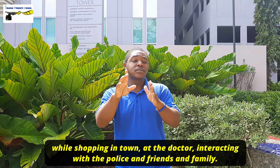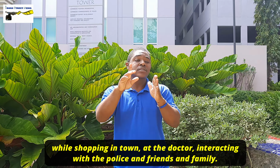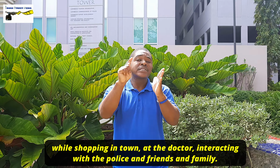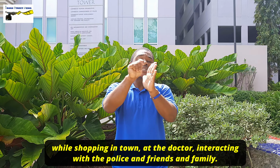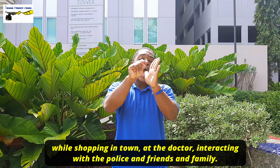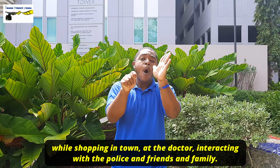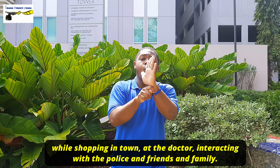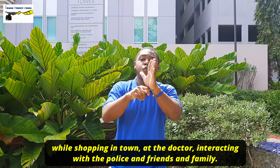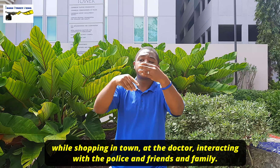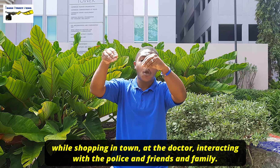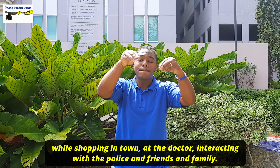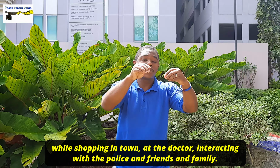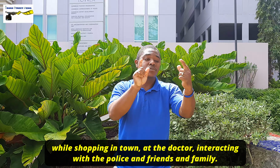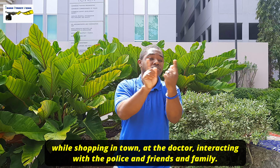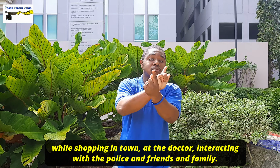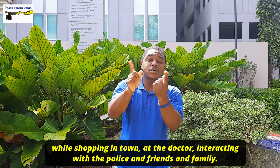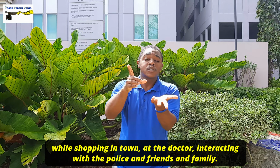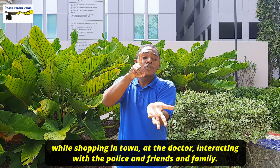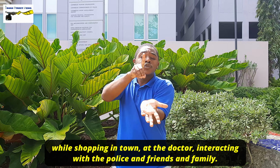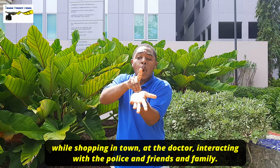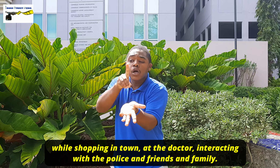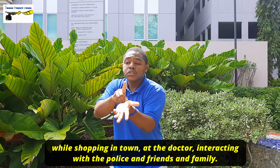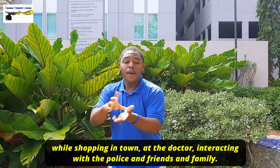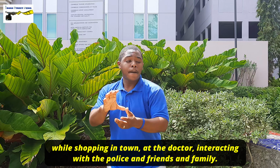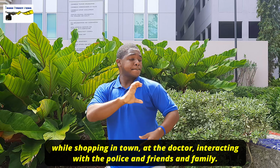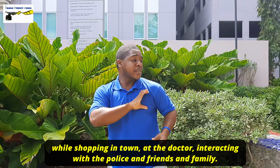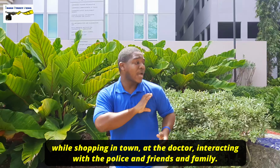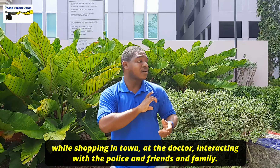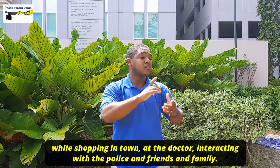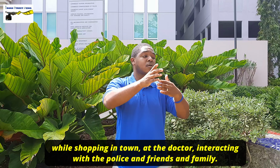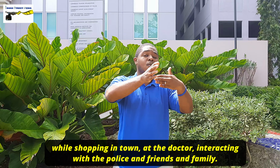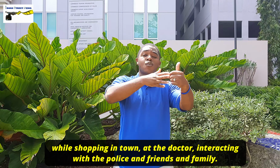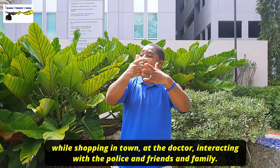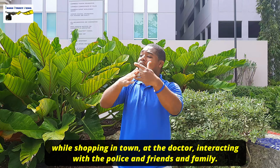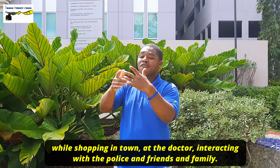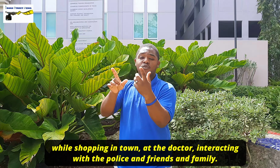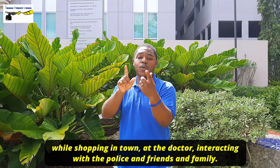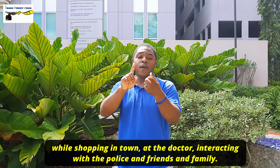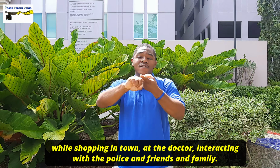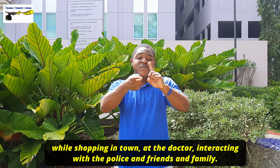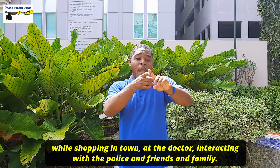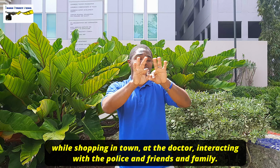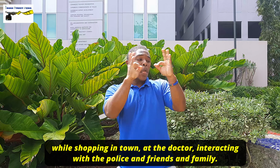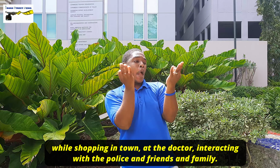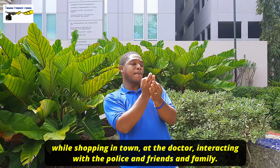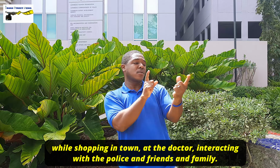businesses, while shopping in town, at the doctor, interacting with the police, and friends and